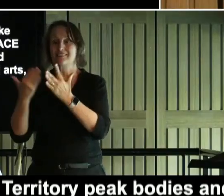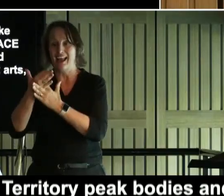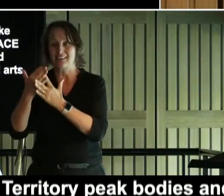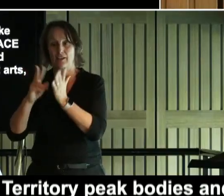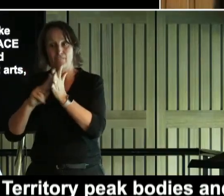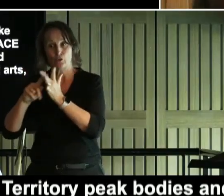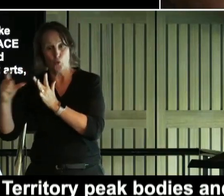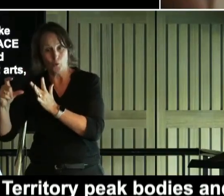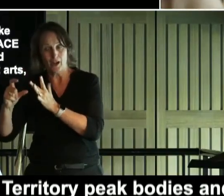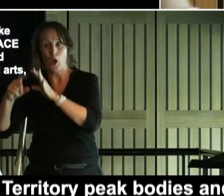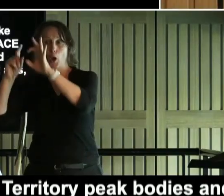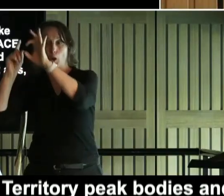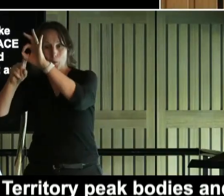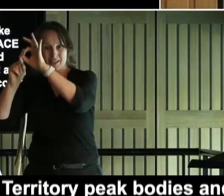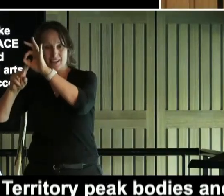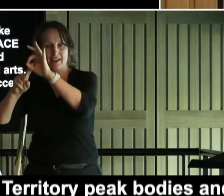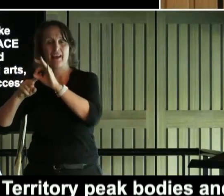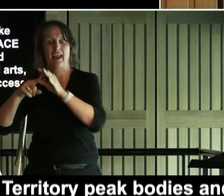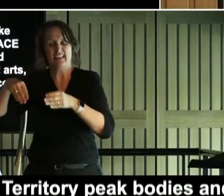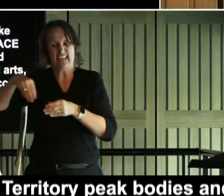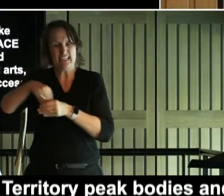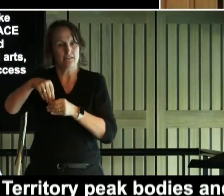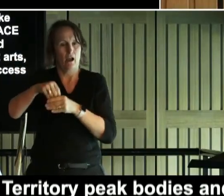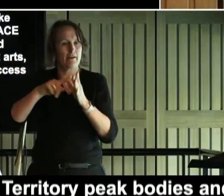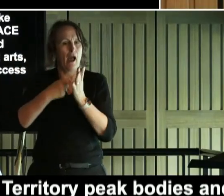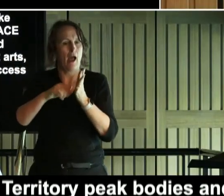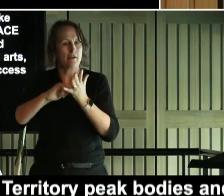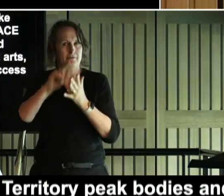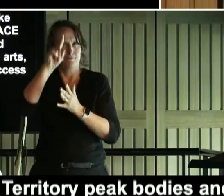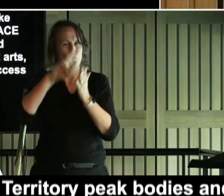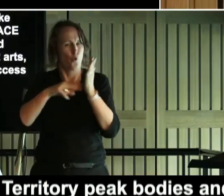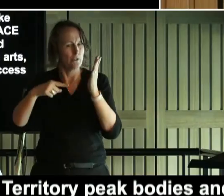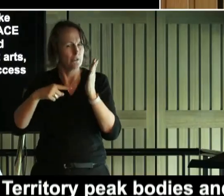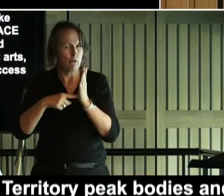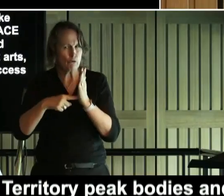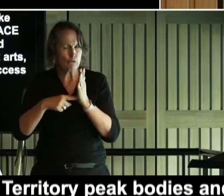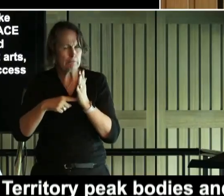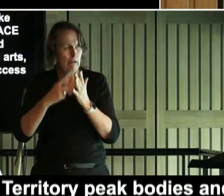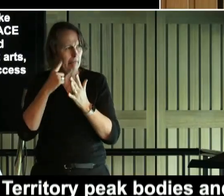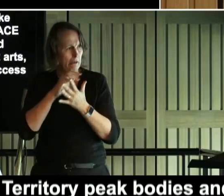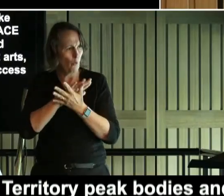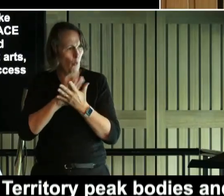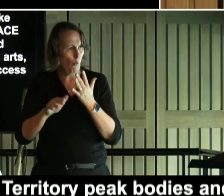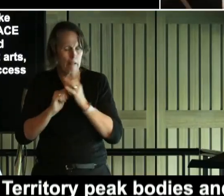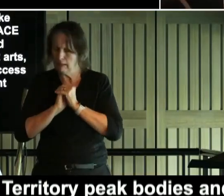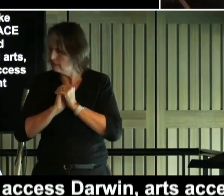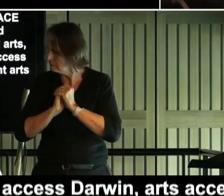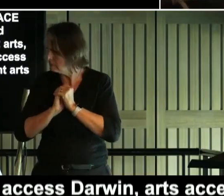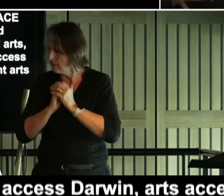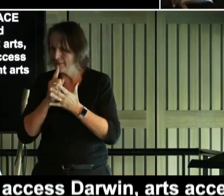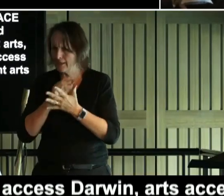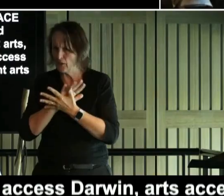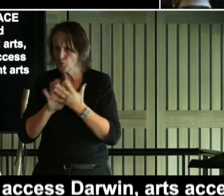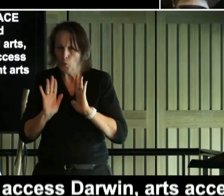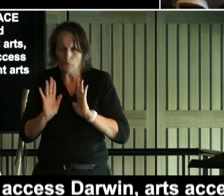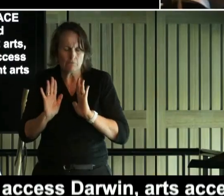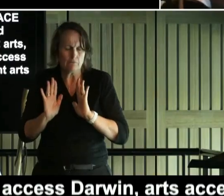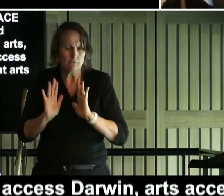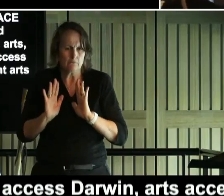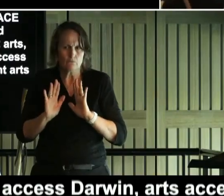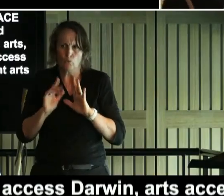Access Arts Queensland, and Inside Arts from the Northern Territory. I don't think I missed anyone. I think that's it. Quite a bit of a mouthful.